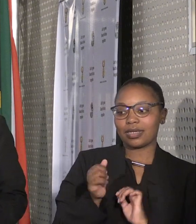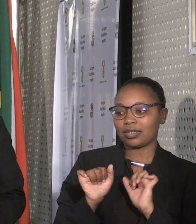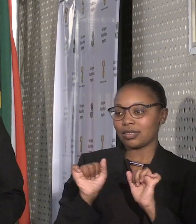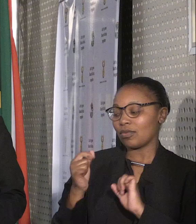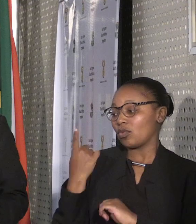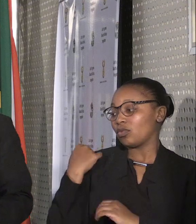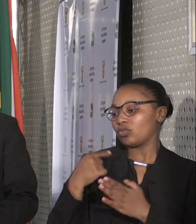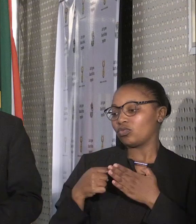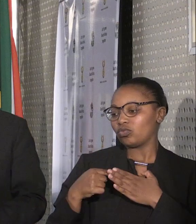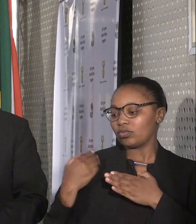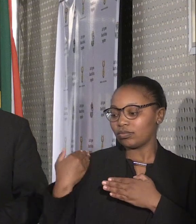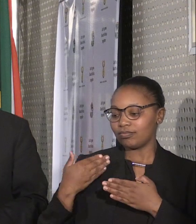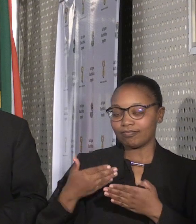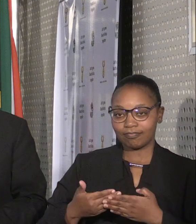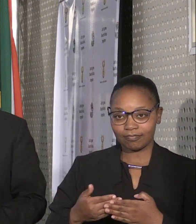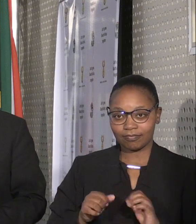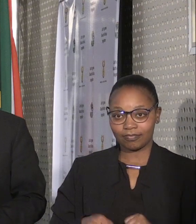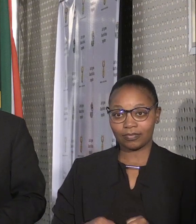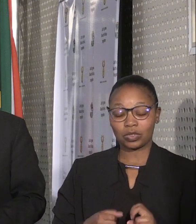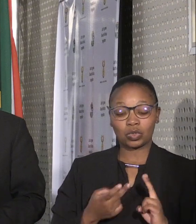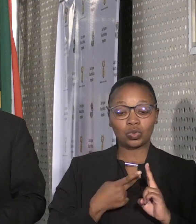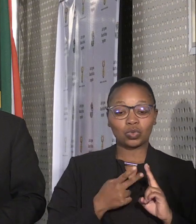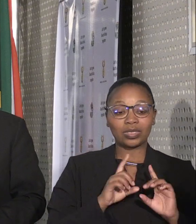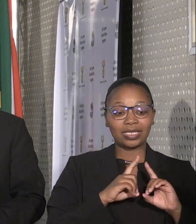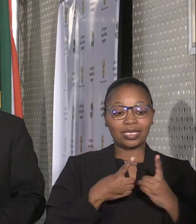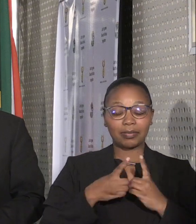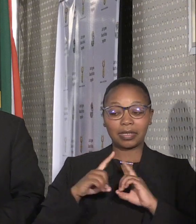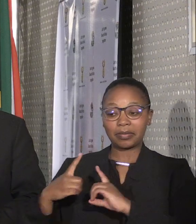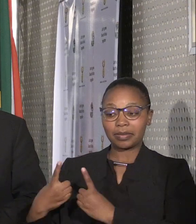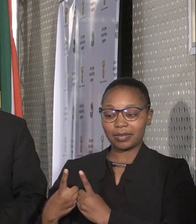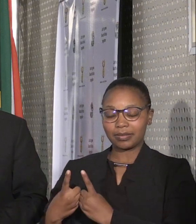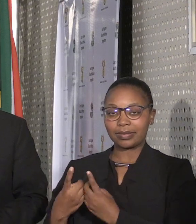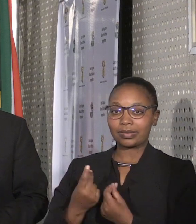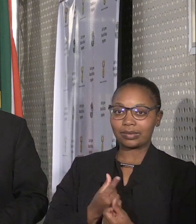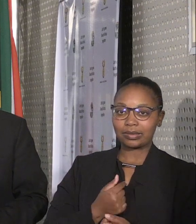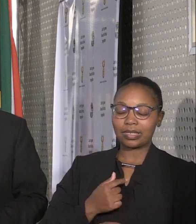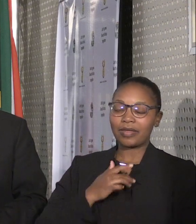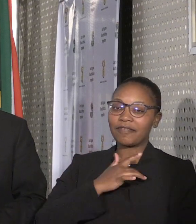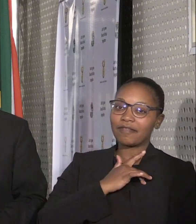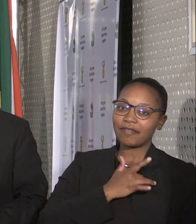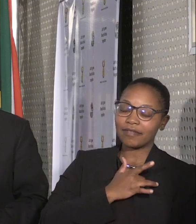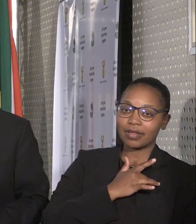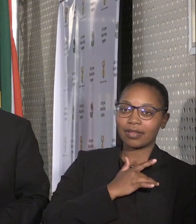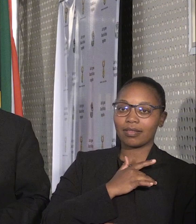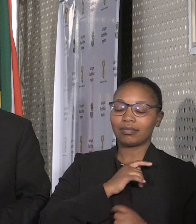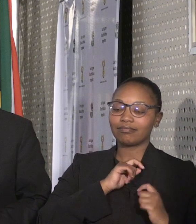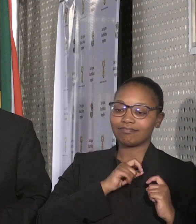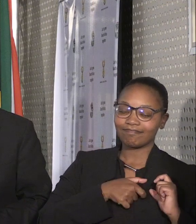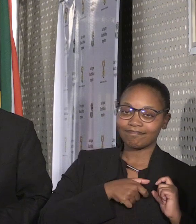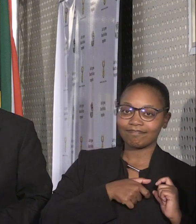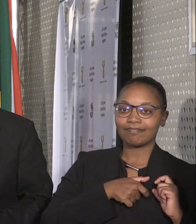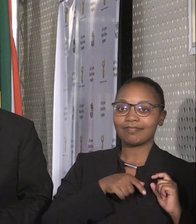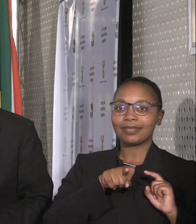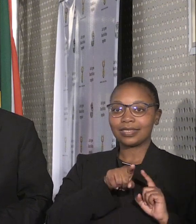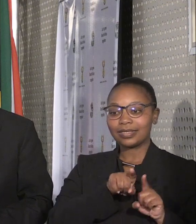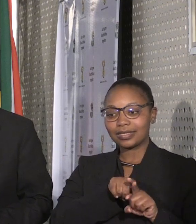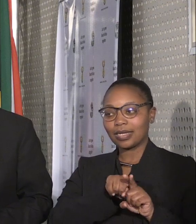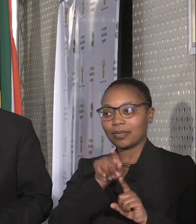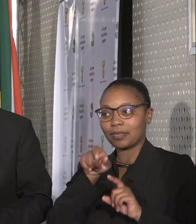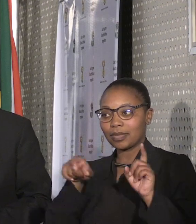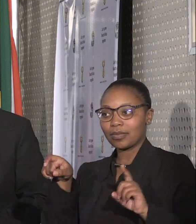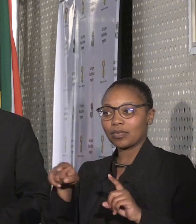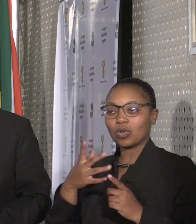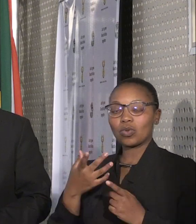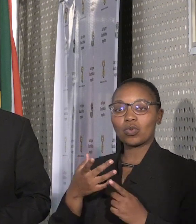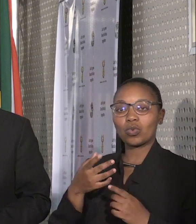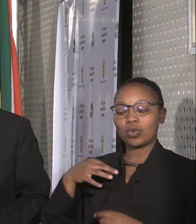The two departments and their agencies share the pain of beneficiaries, and in this case, the elderly and person with